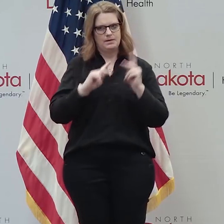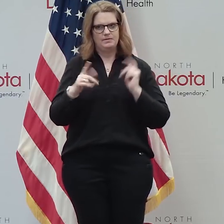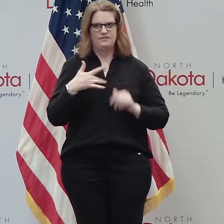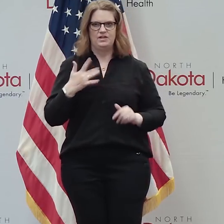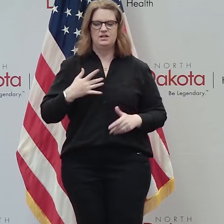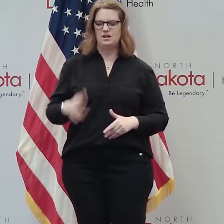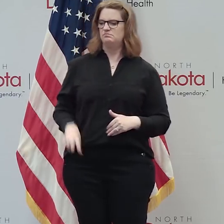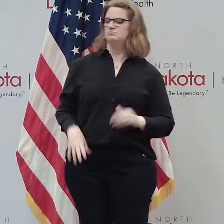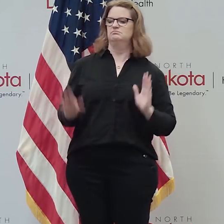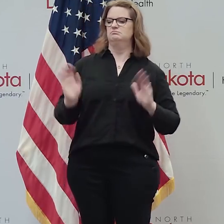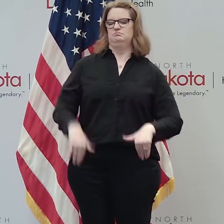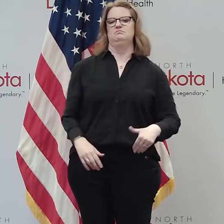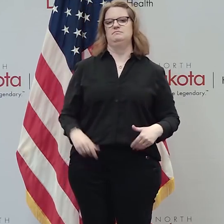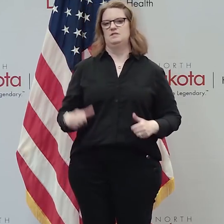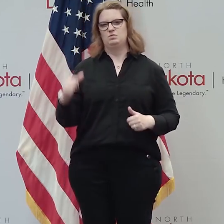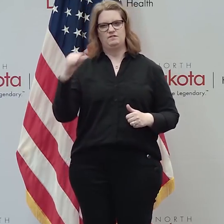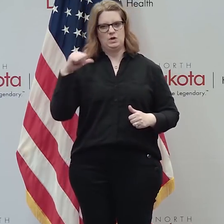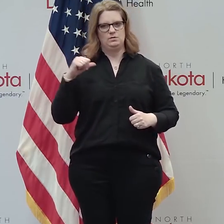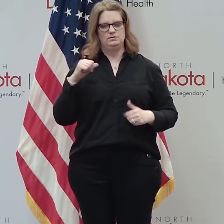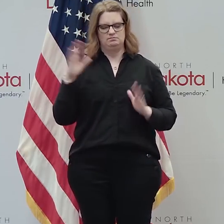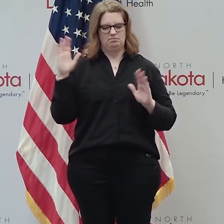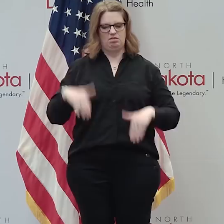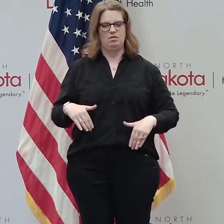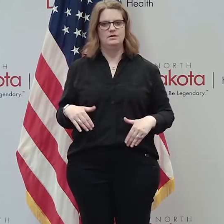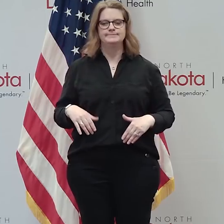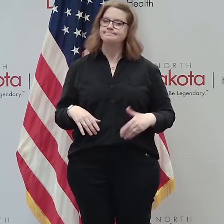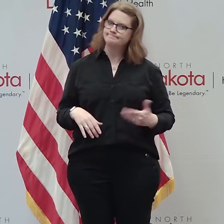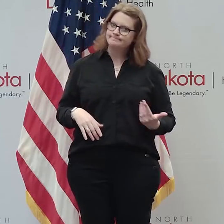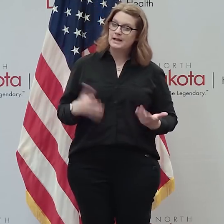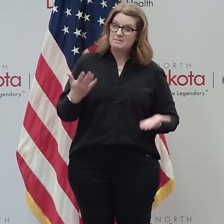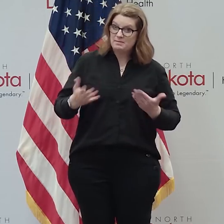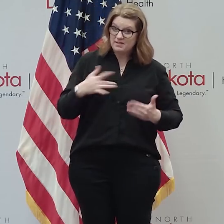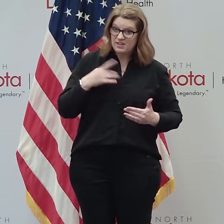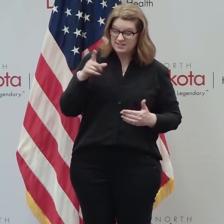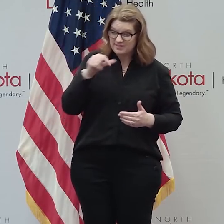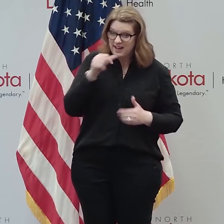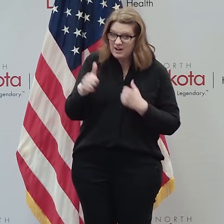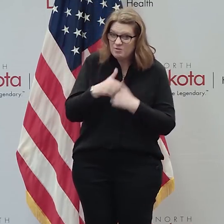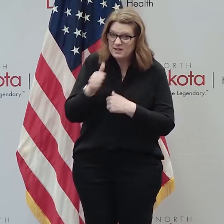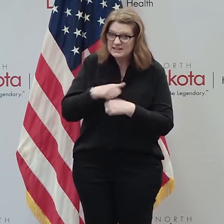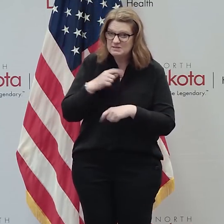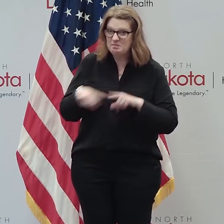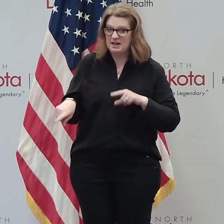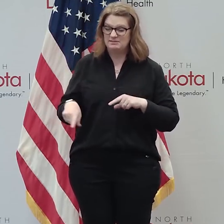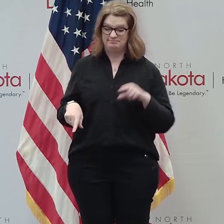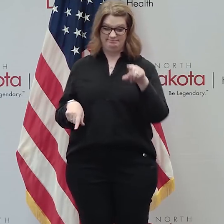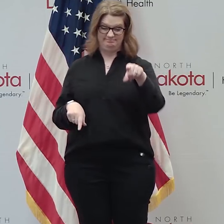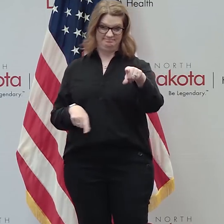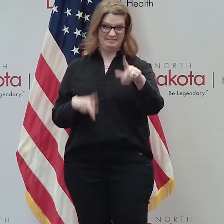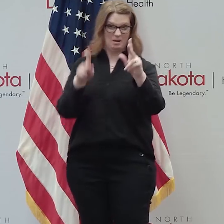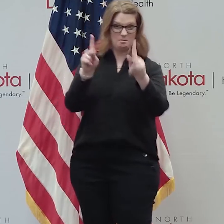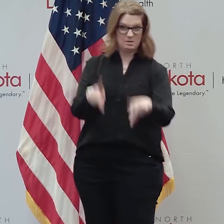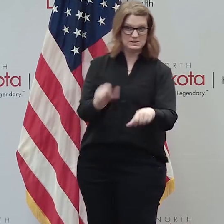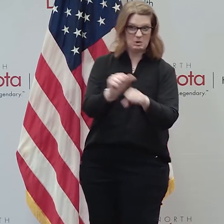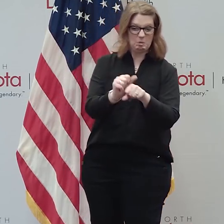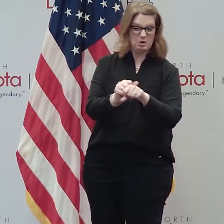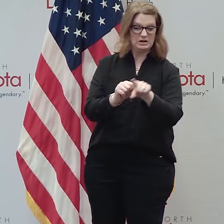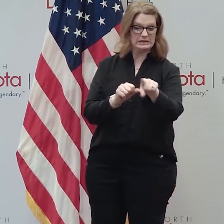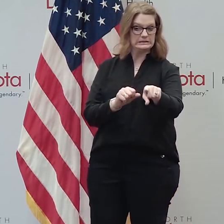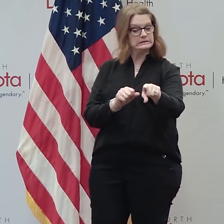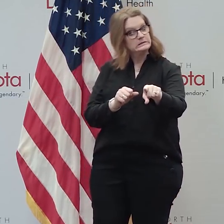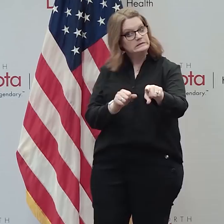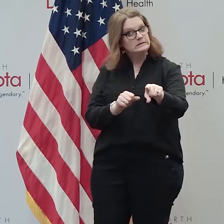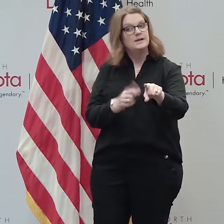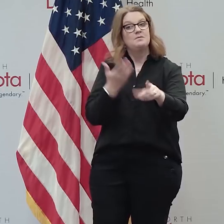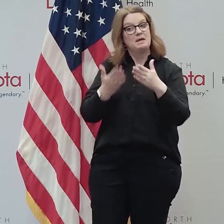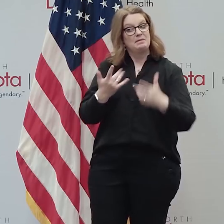object to this or say I'm not wearing a mask, but again, you may feel that you're not at risk, but remember the person behind the counter may be living